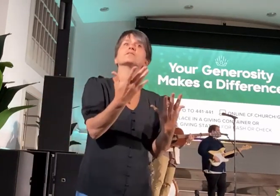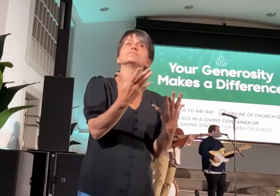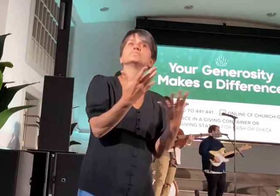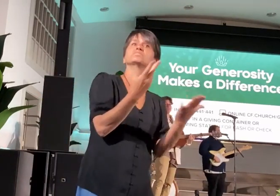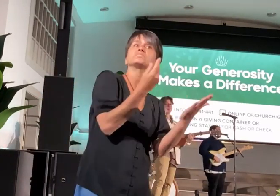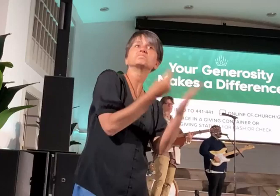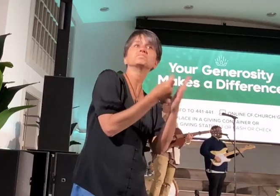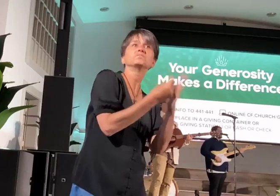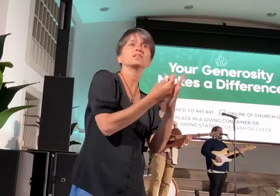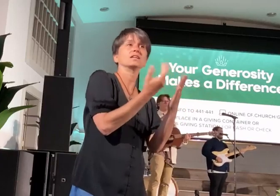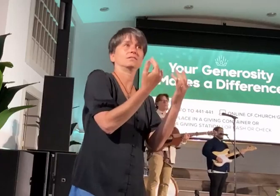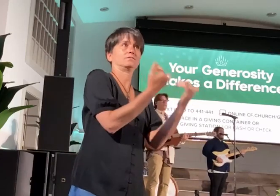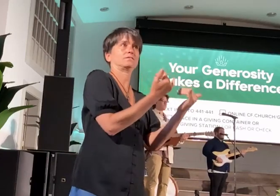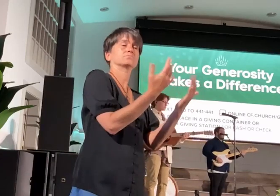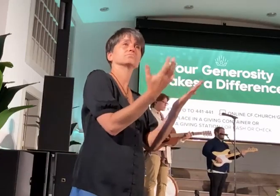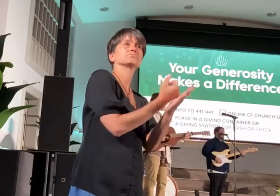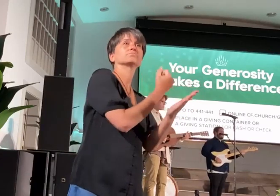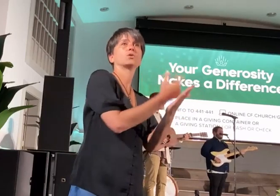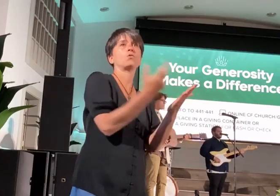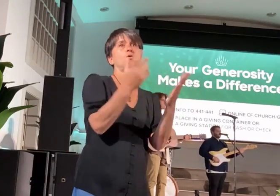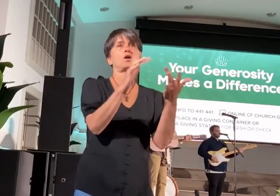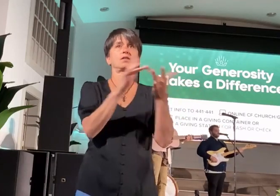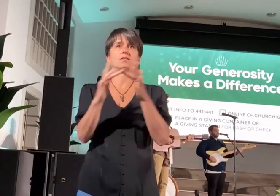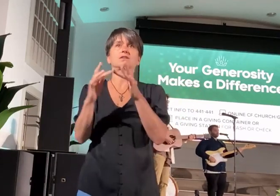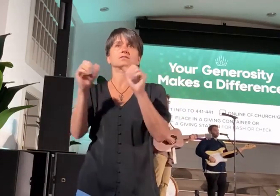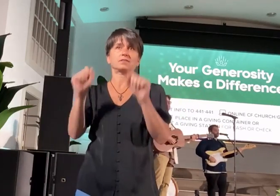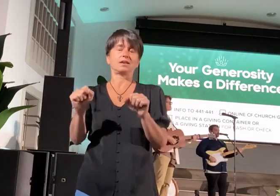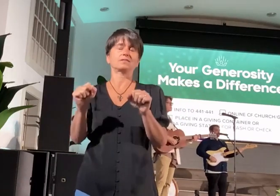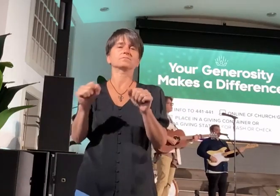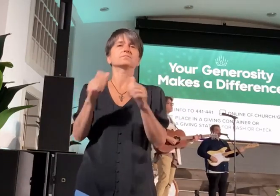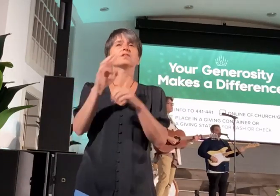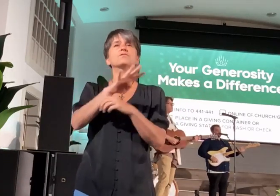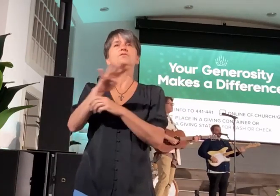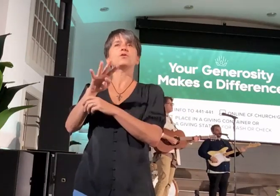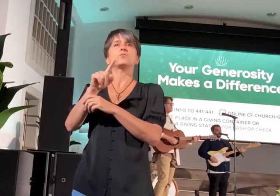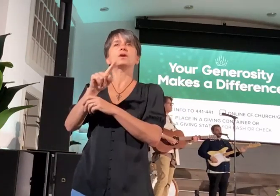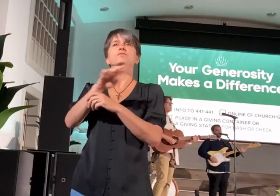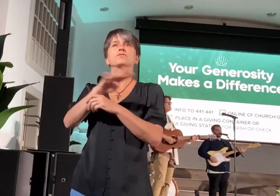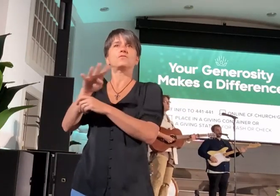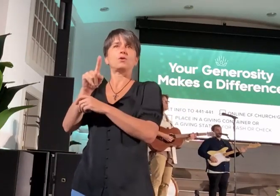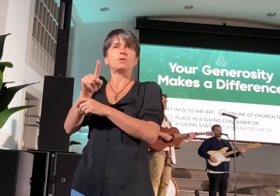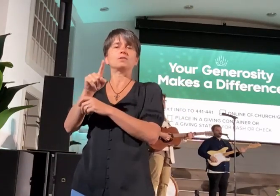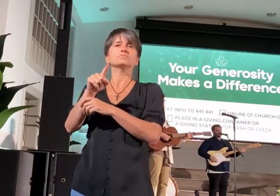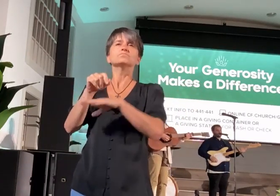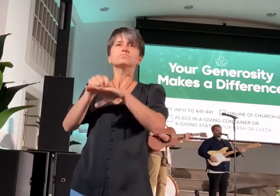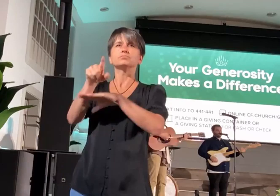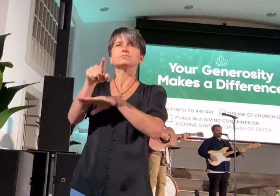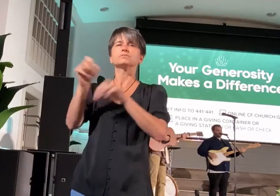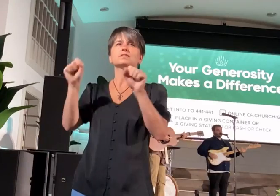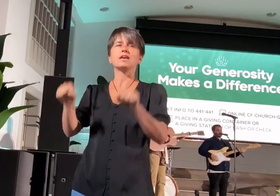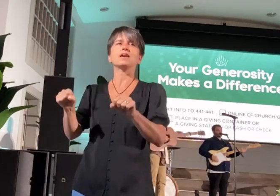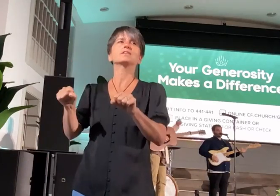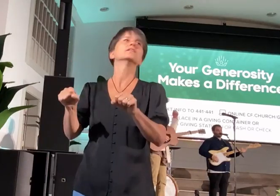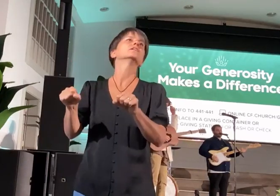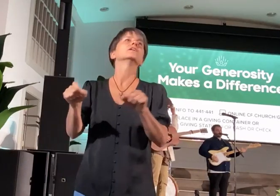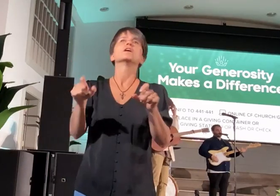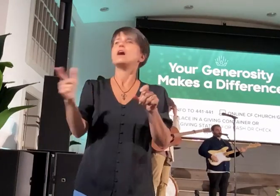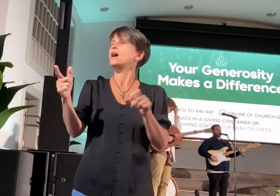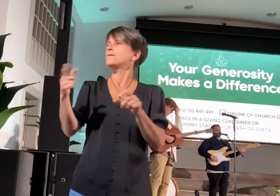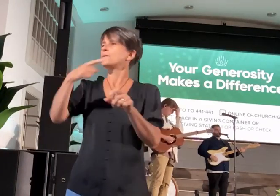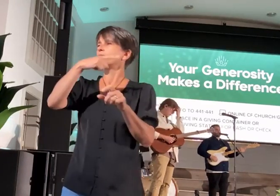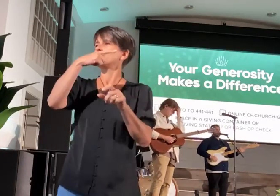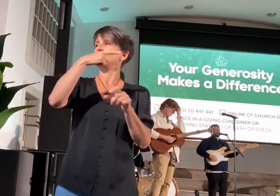to 441-441. As we pass buckets this morning, you can give that way as well. The white bucket would be the Dollar Club. The black bucket would be